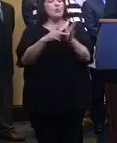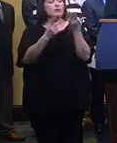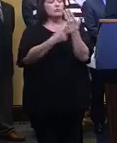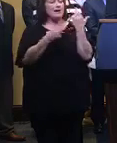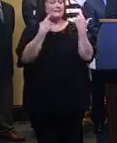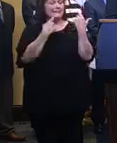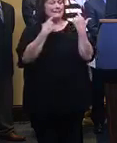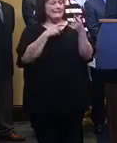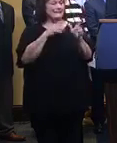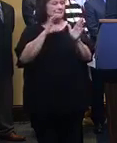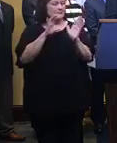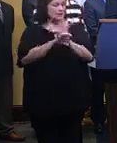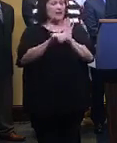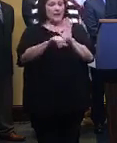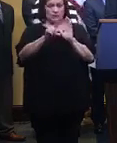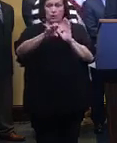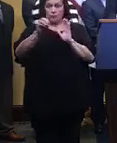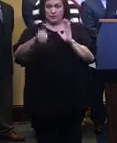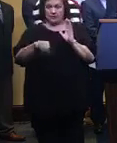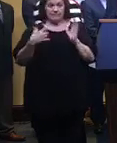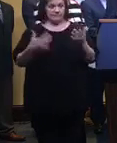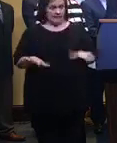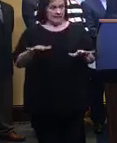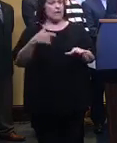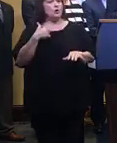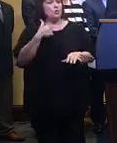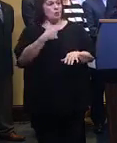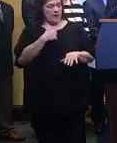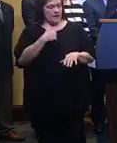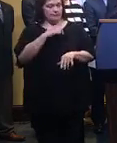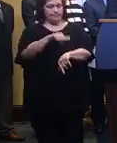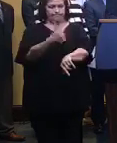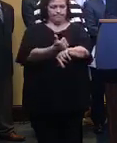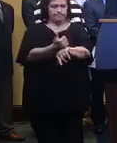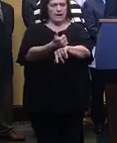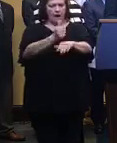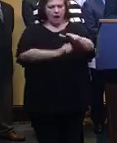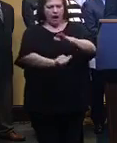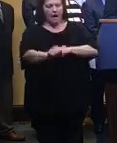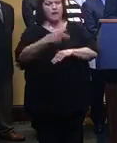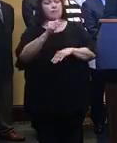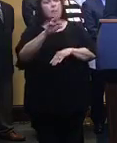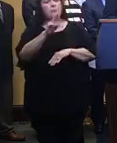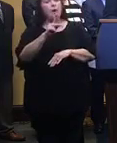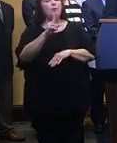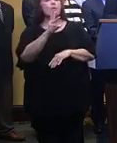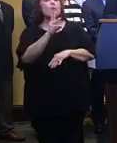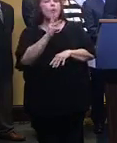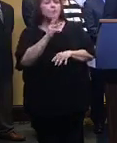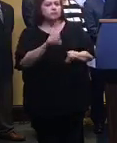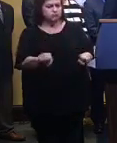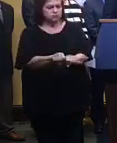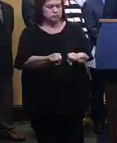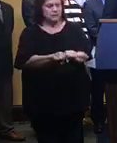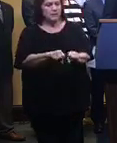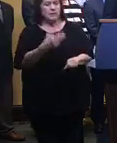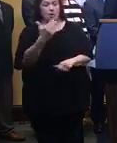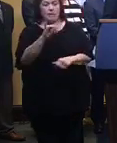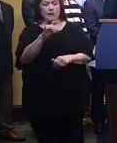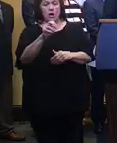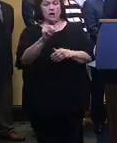just achieved a 100% design where we're putting water holding under all the Nord parks in the Uptown watershed. That's going to hold about 13